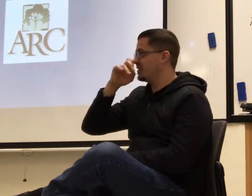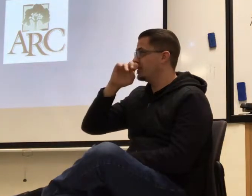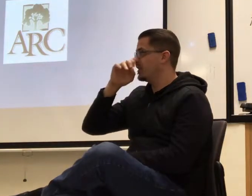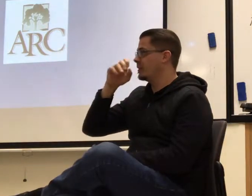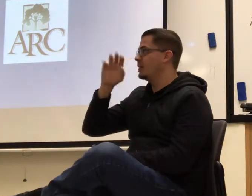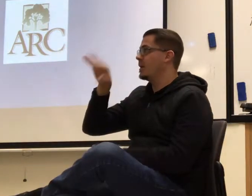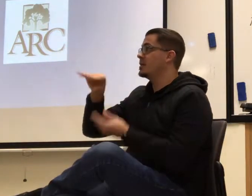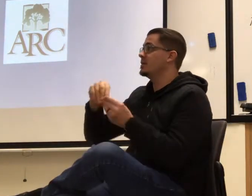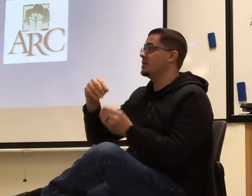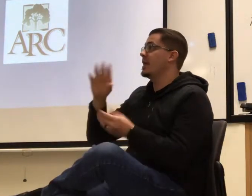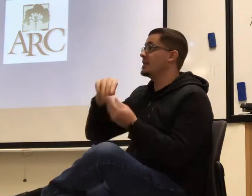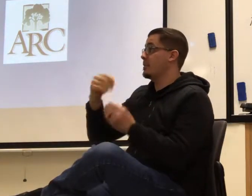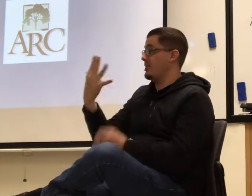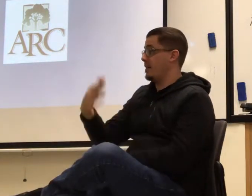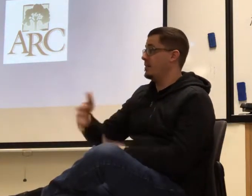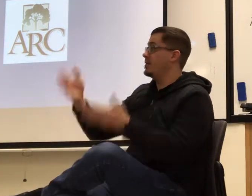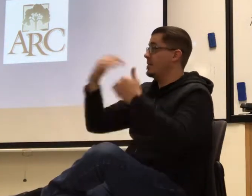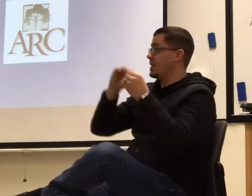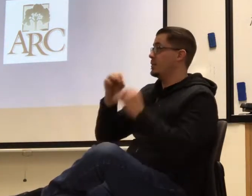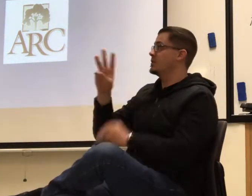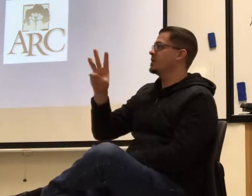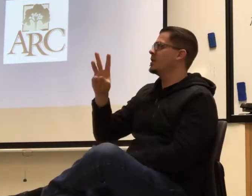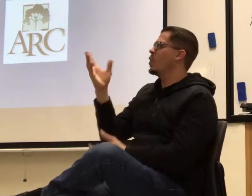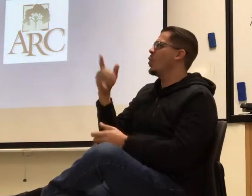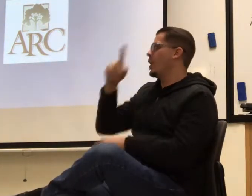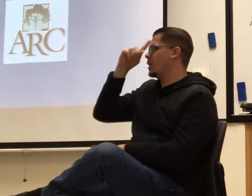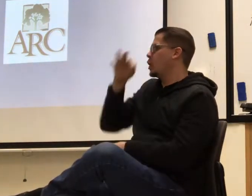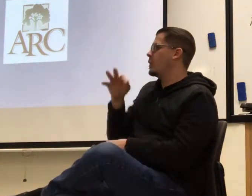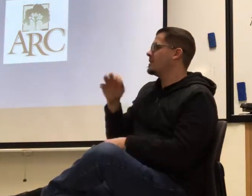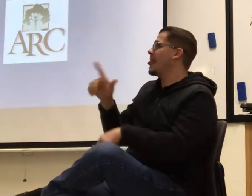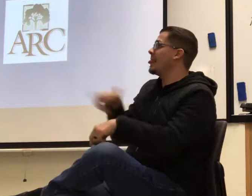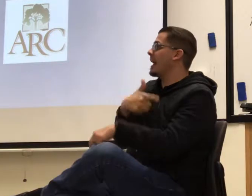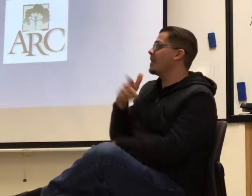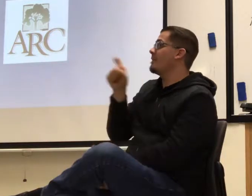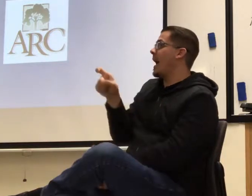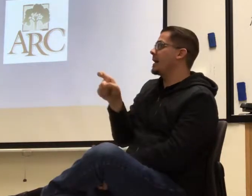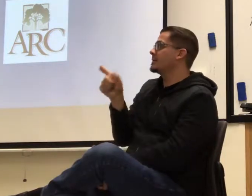you tell me, what determines the length of X?